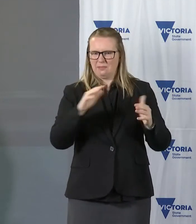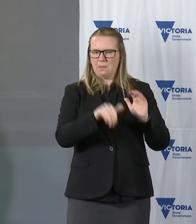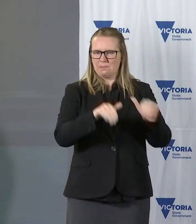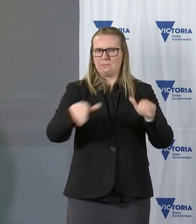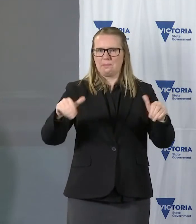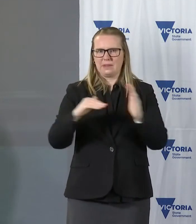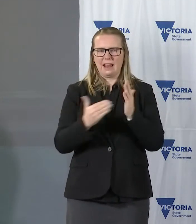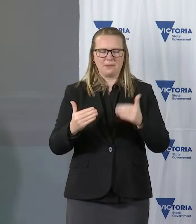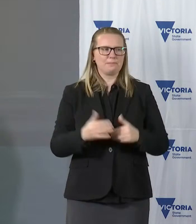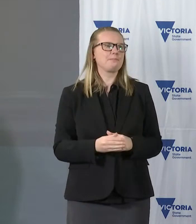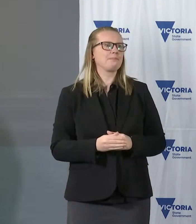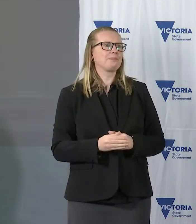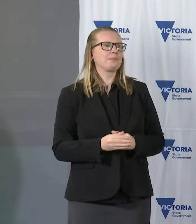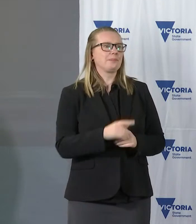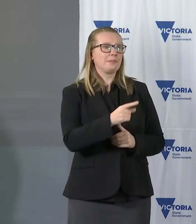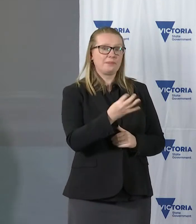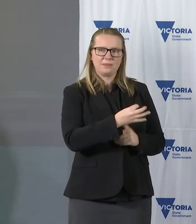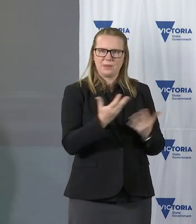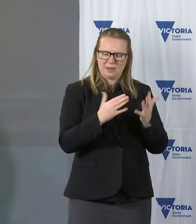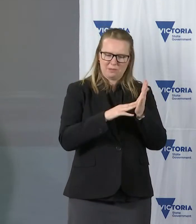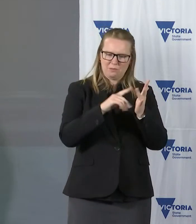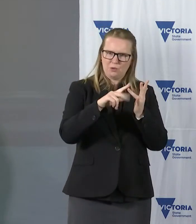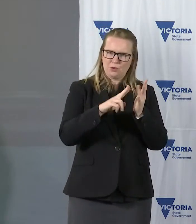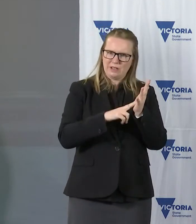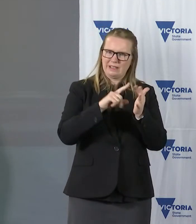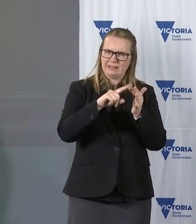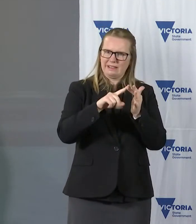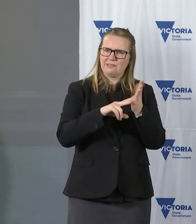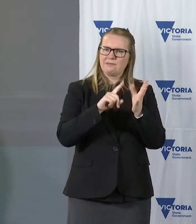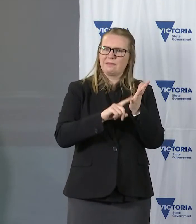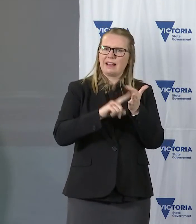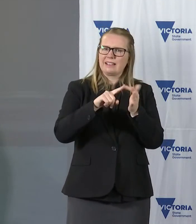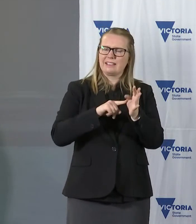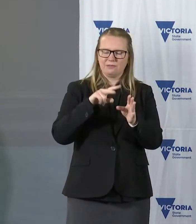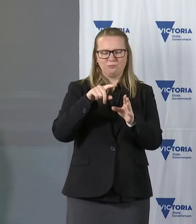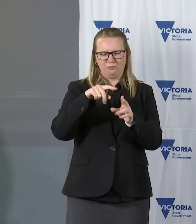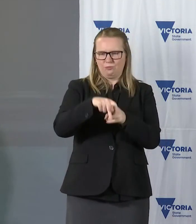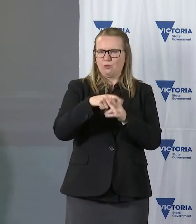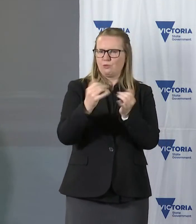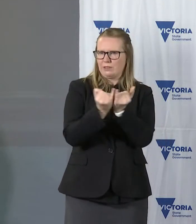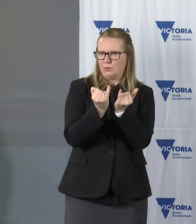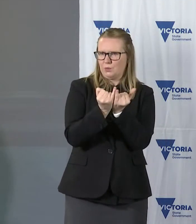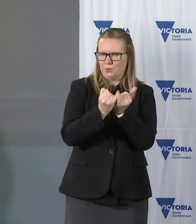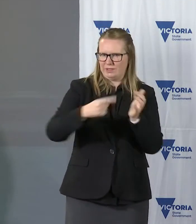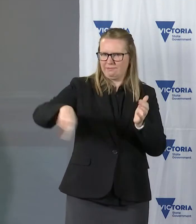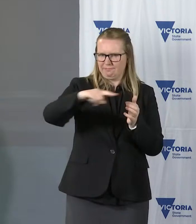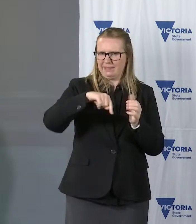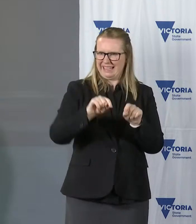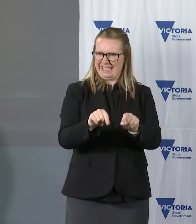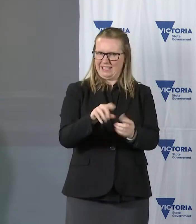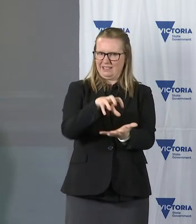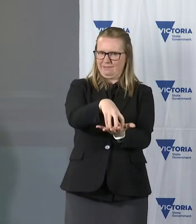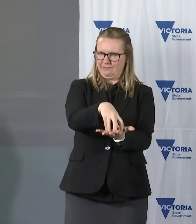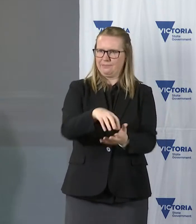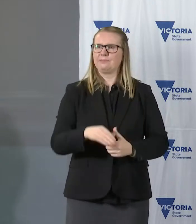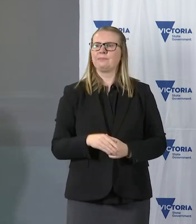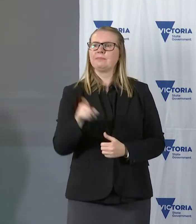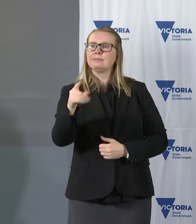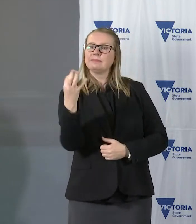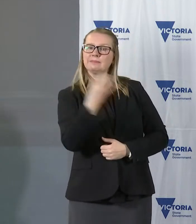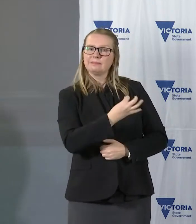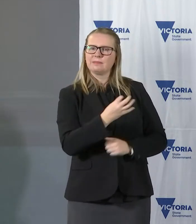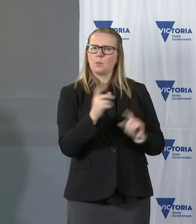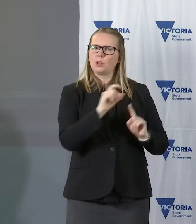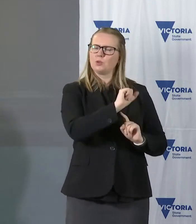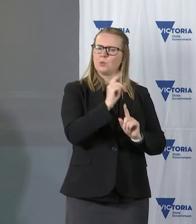it specifically? So it's the Moonee Valley testing site. Yes. And what's your initial advice to people who